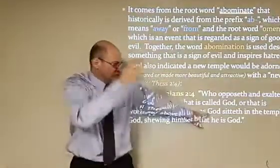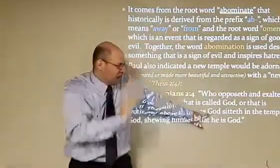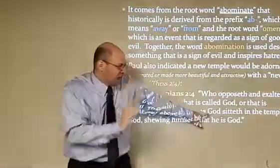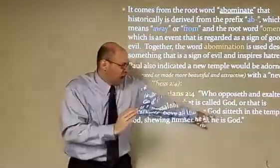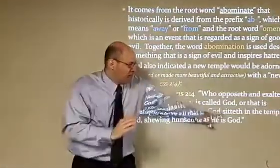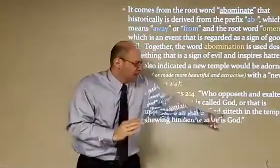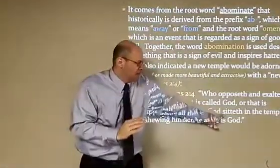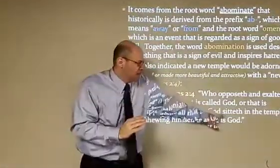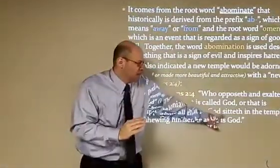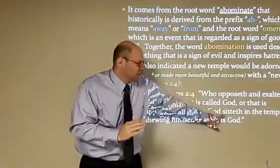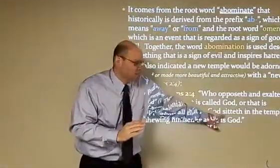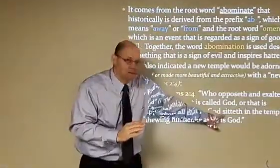so that